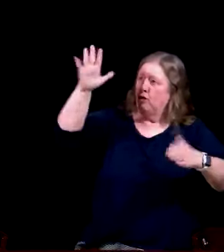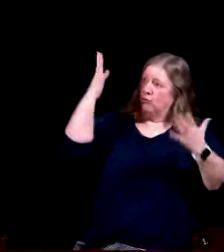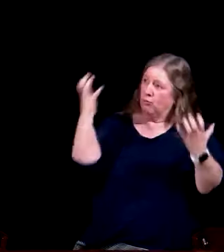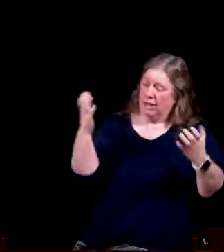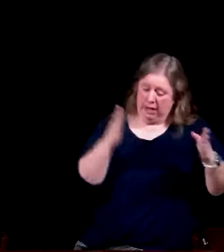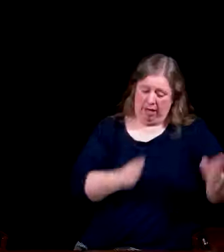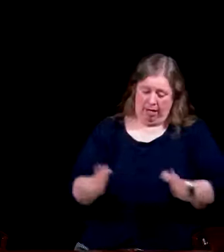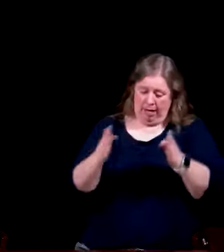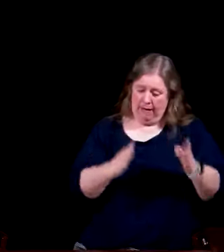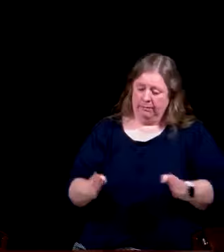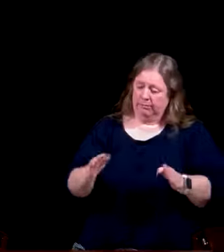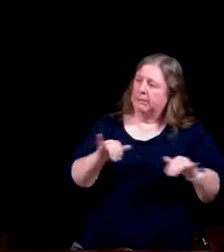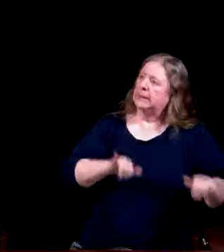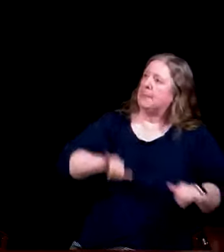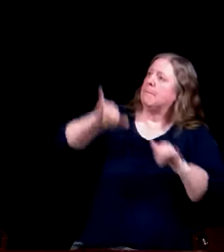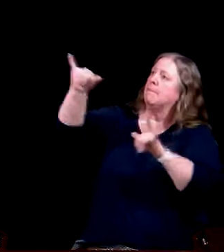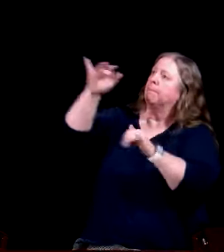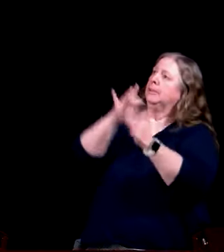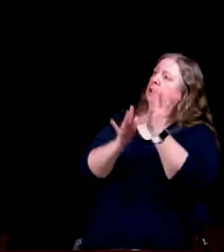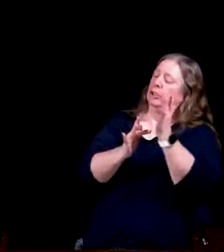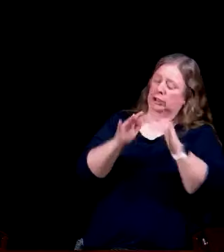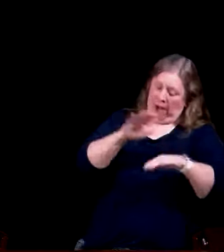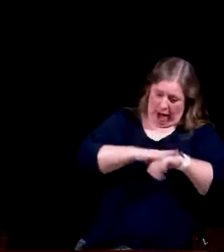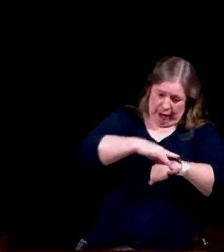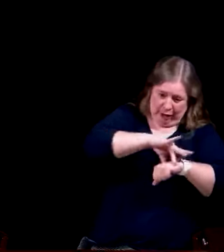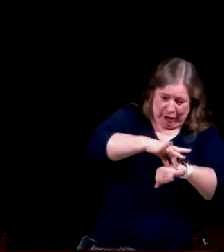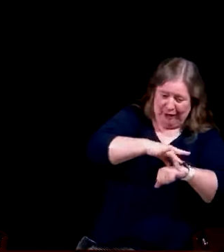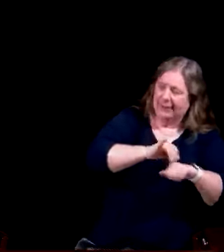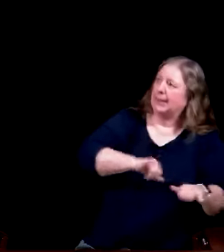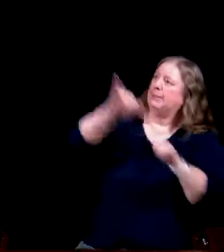thy will be done, on earth as it is in heaven.